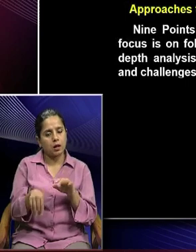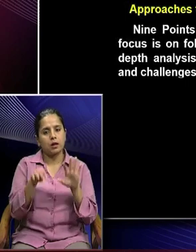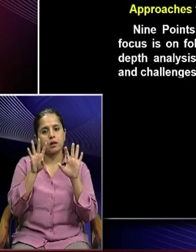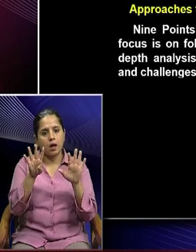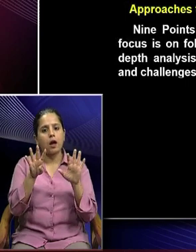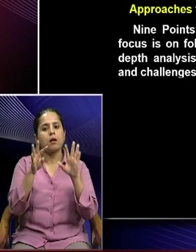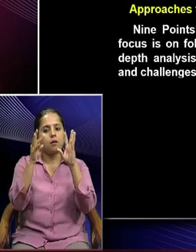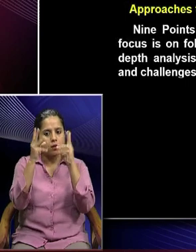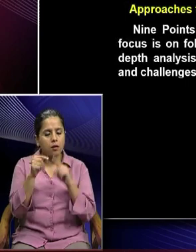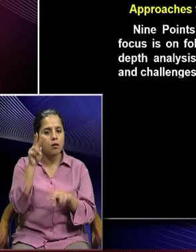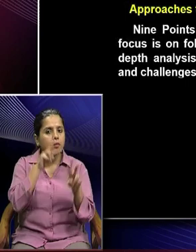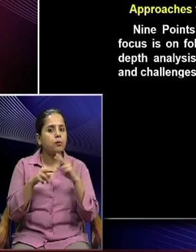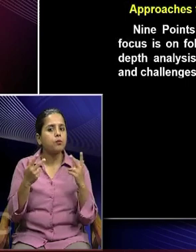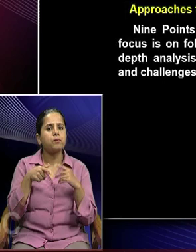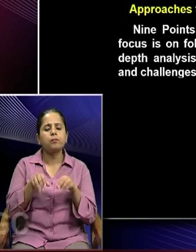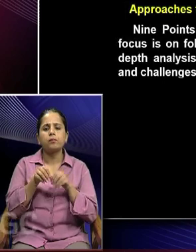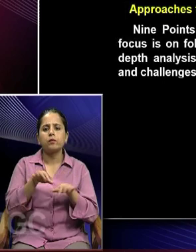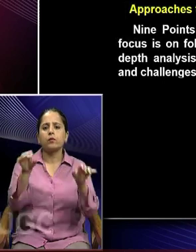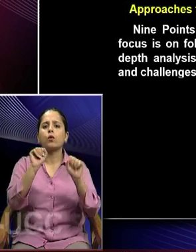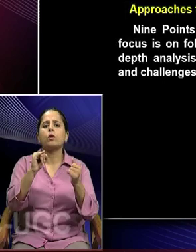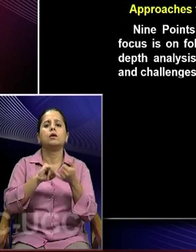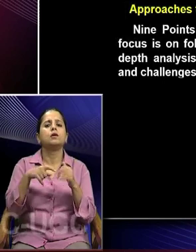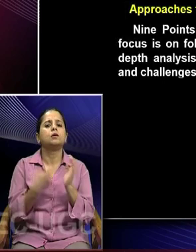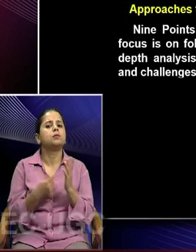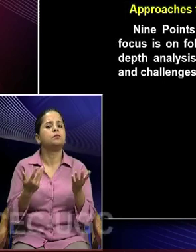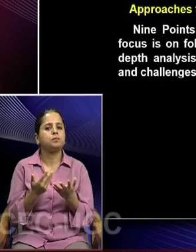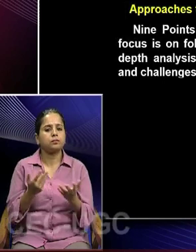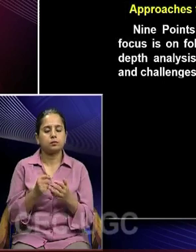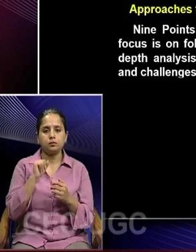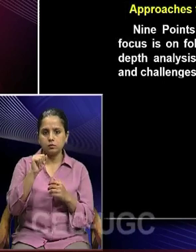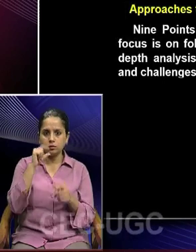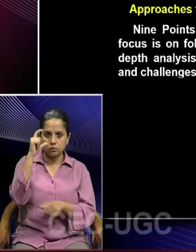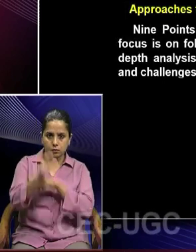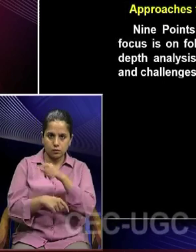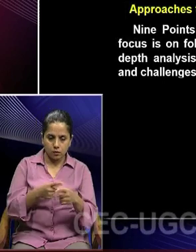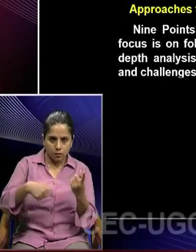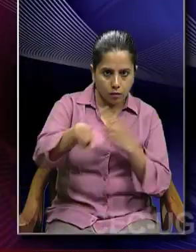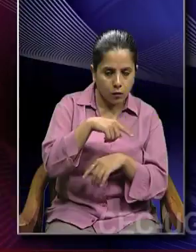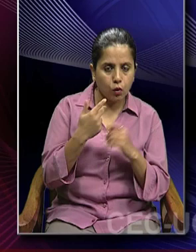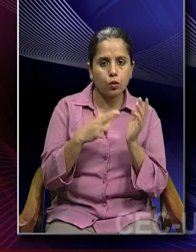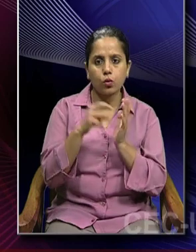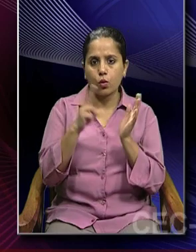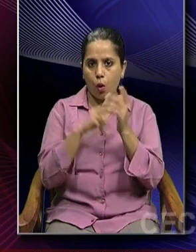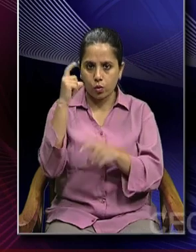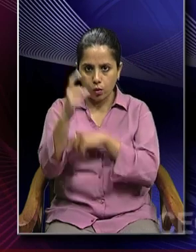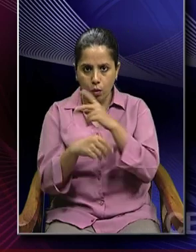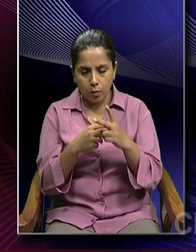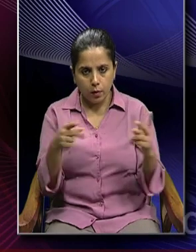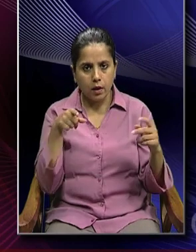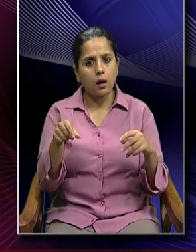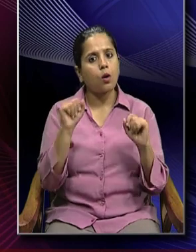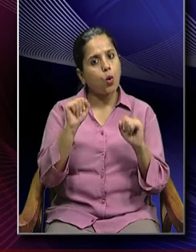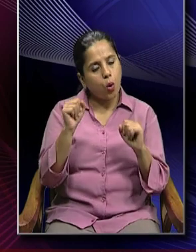analysis? What is the spread of your sector in terms of your corporate market, non-corporate market structures within the